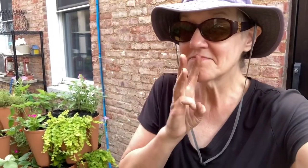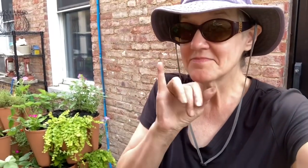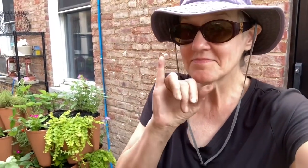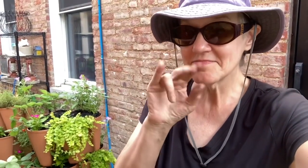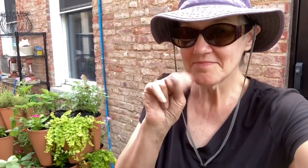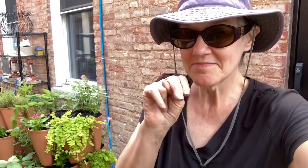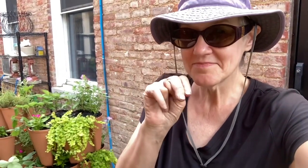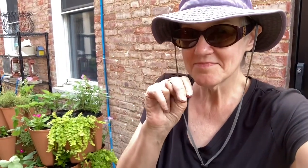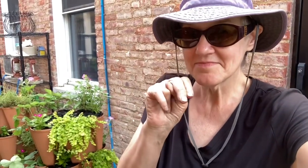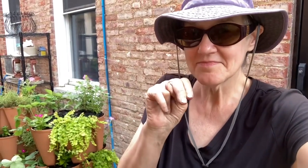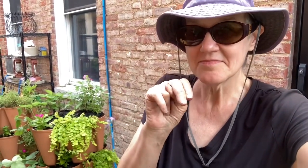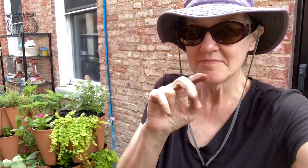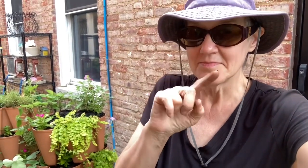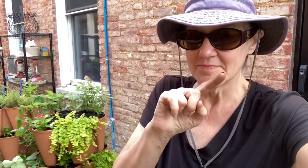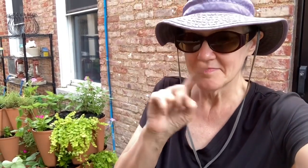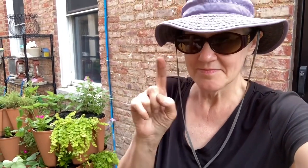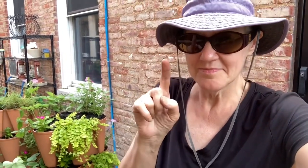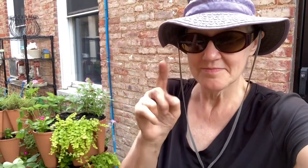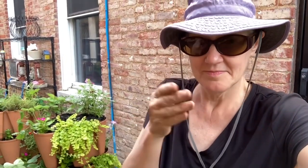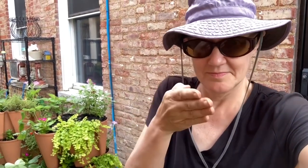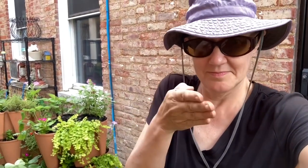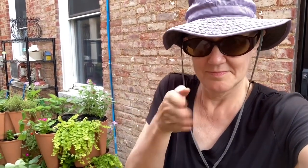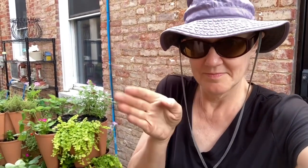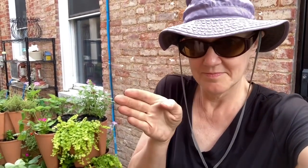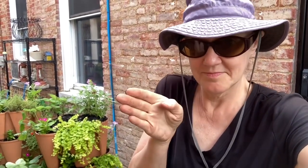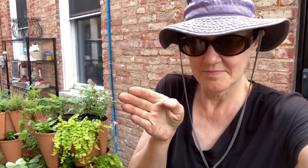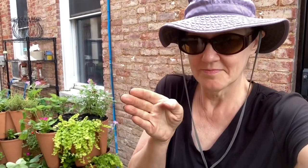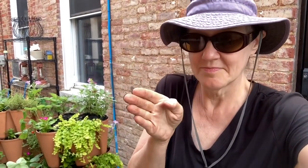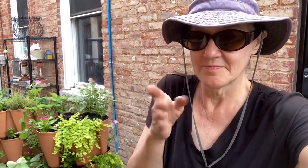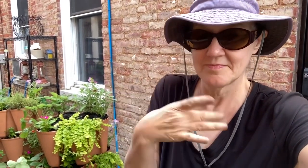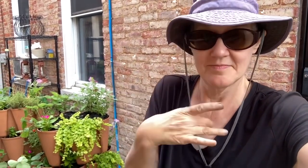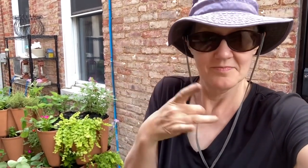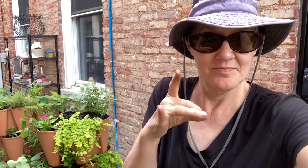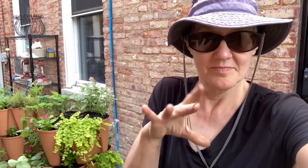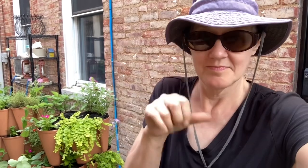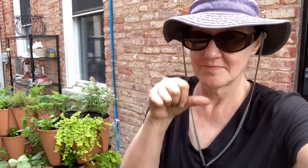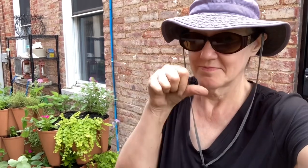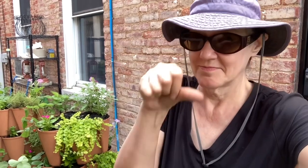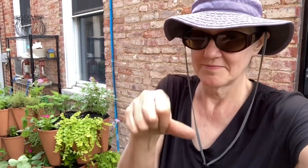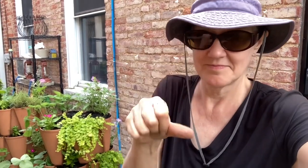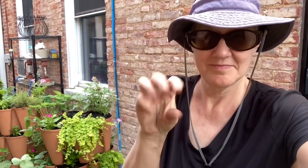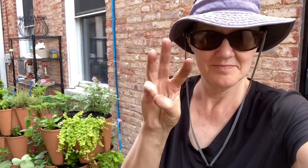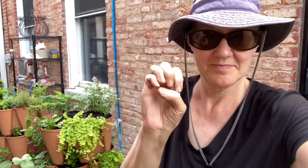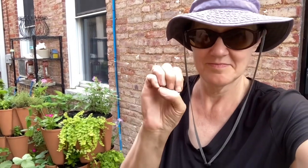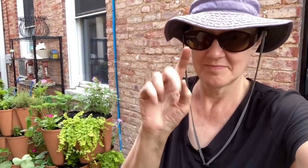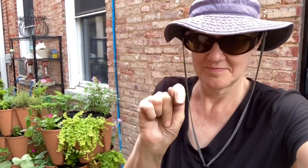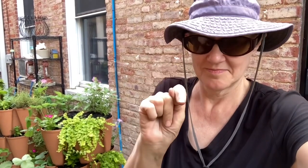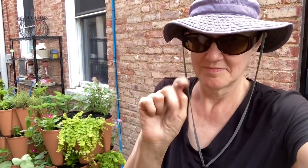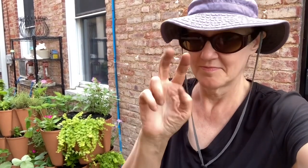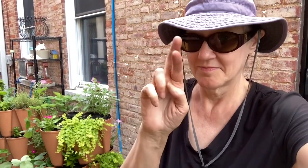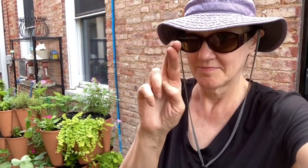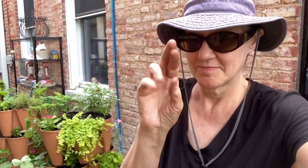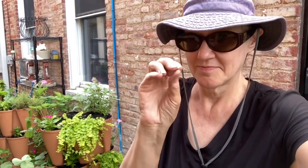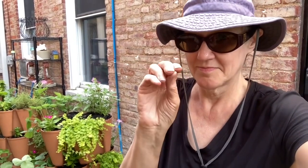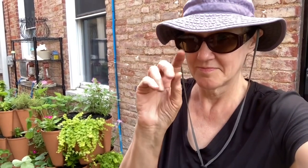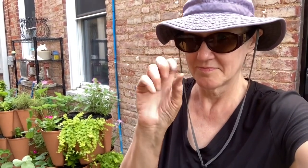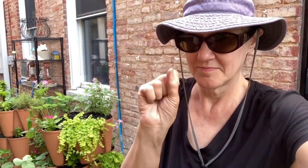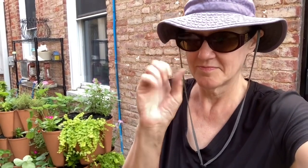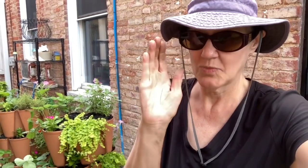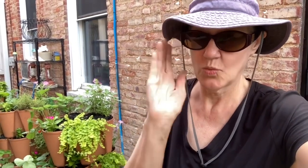I'm going to water them in now, but as a rule, periwinkle don't like to